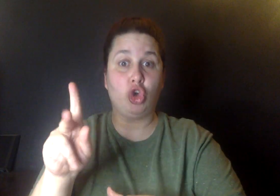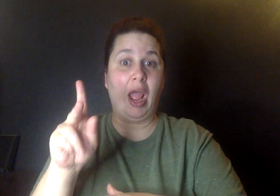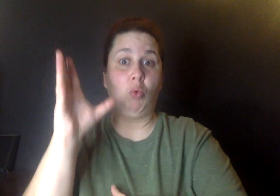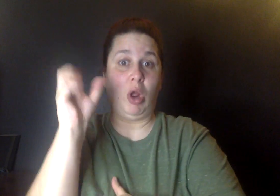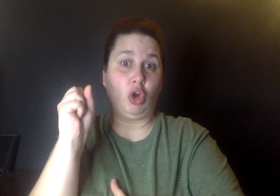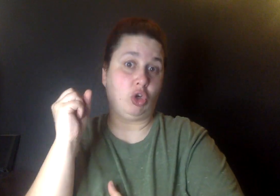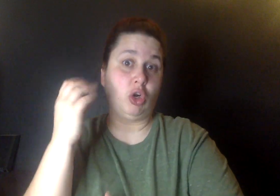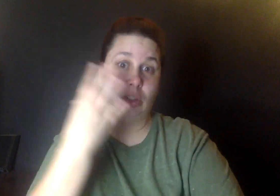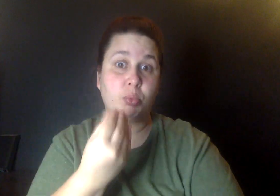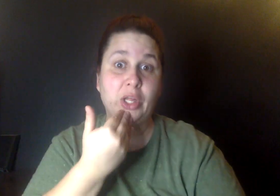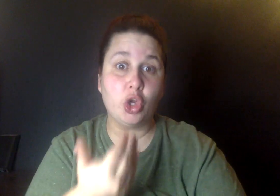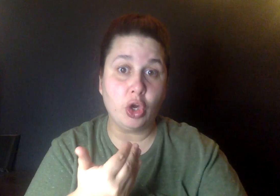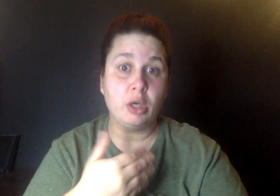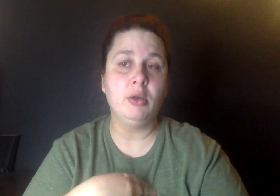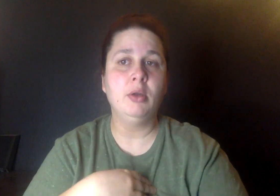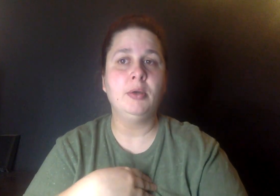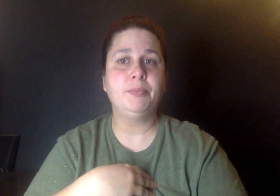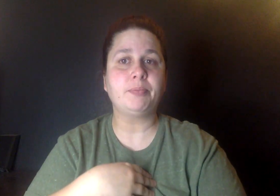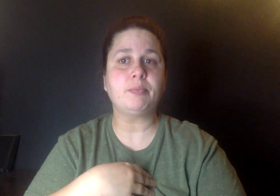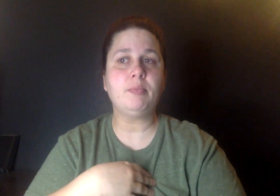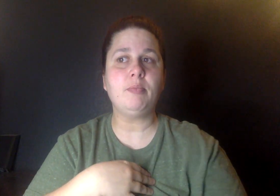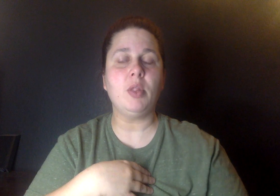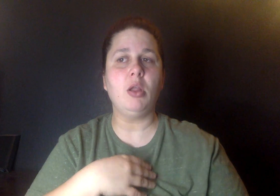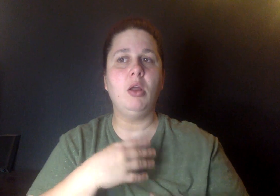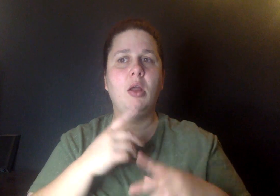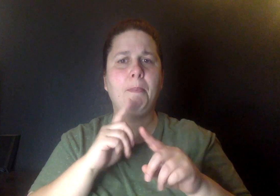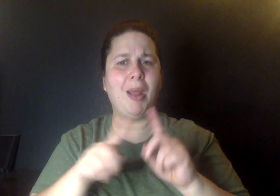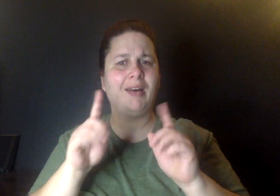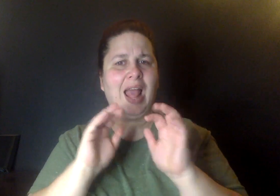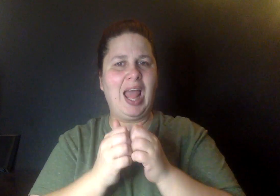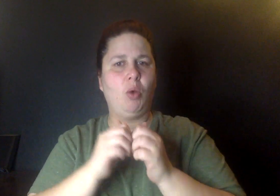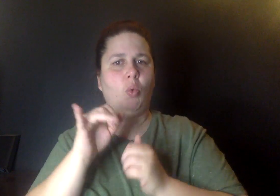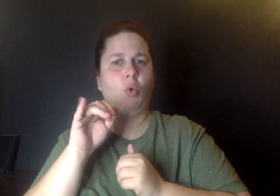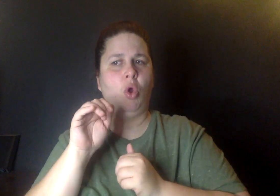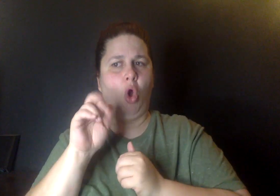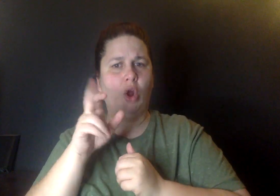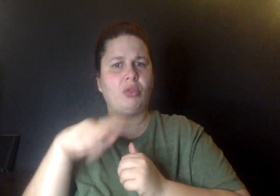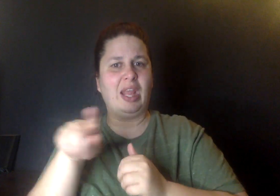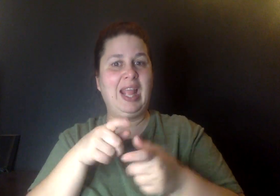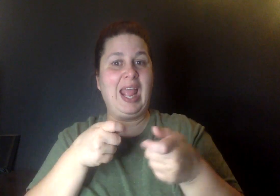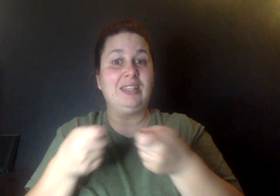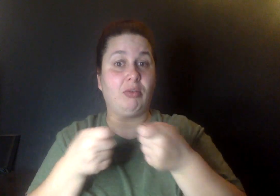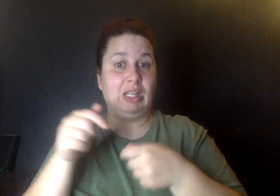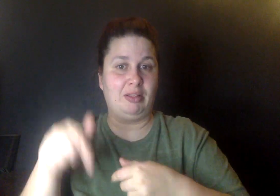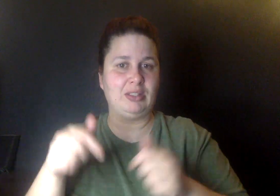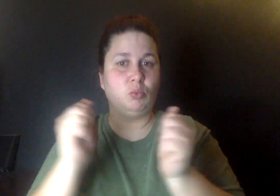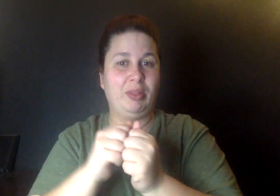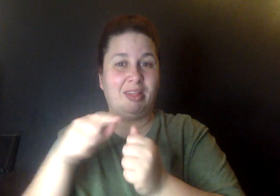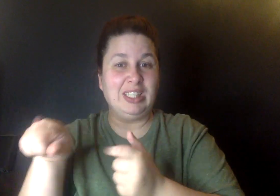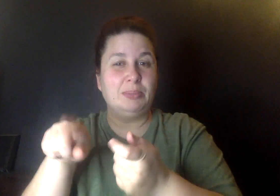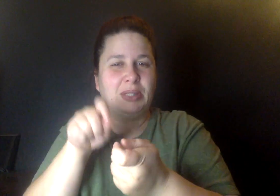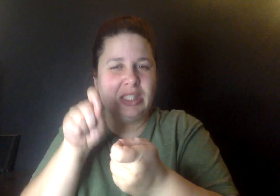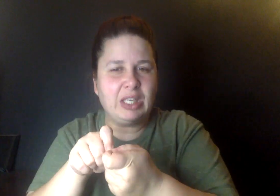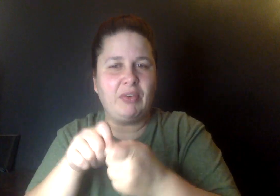track record is pretty good. But how are they handling that with the specific